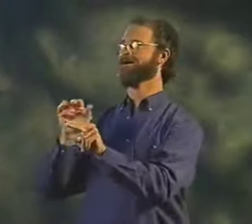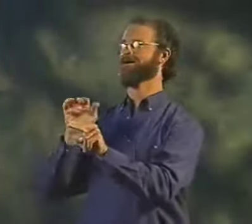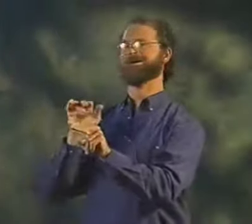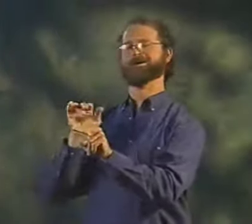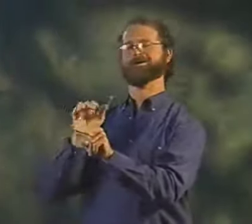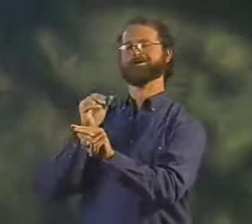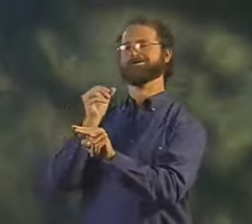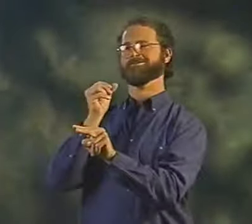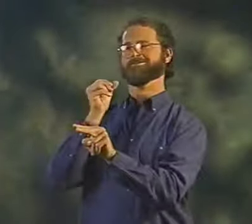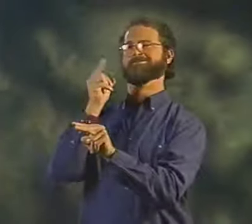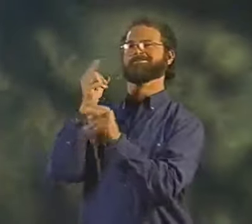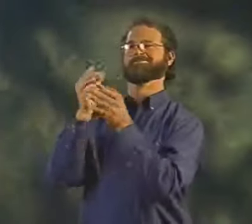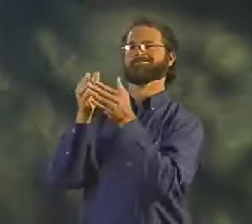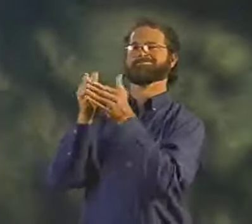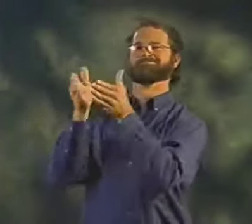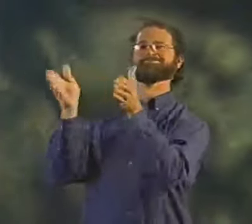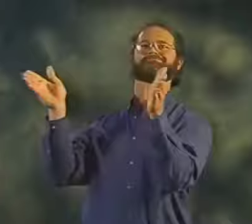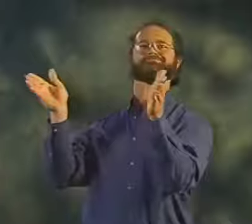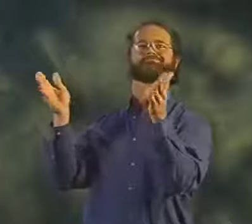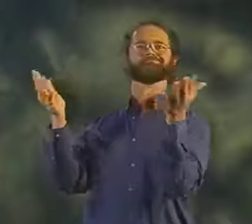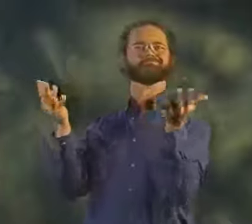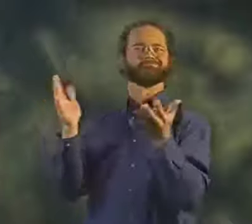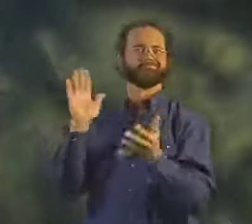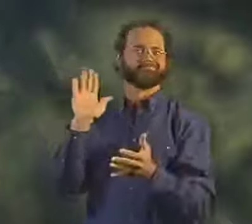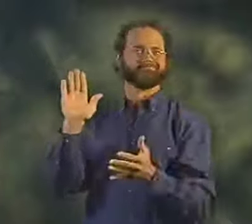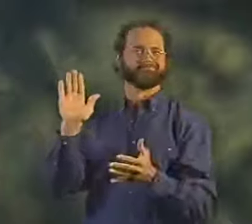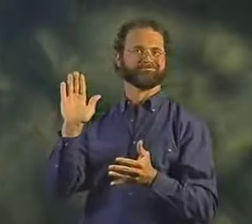will serve to introduce you to the world of ASL poetry.